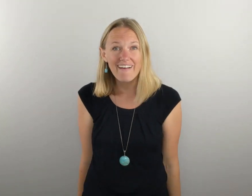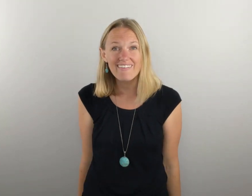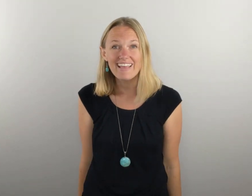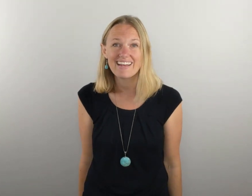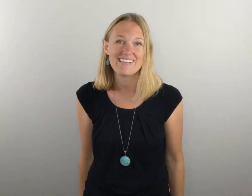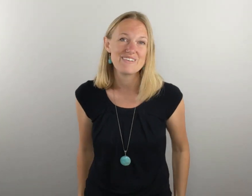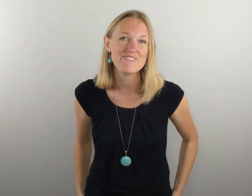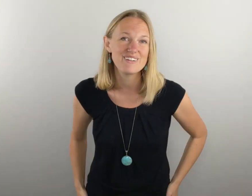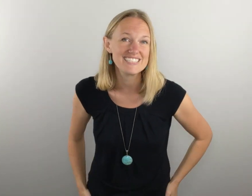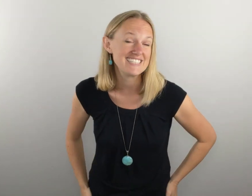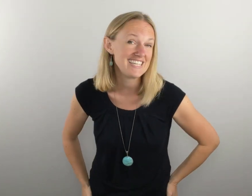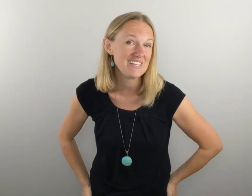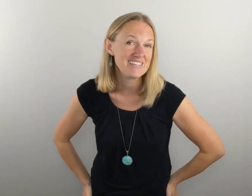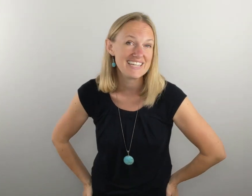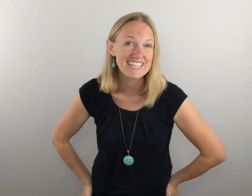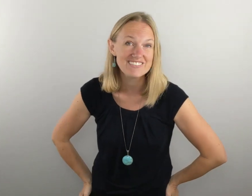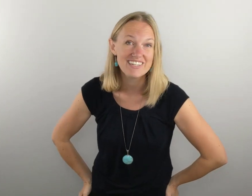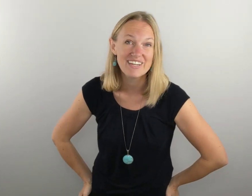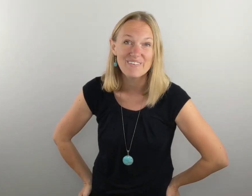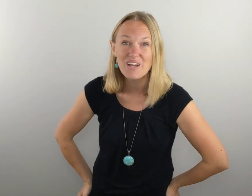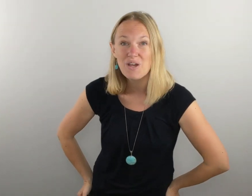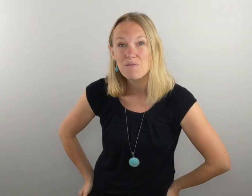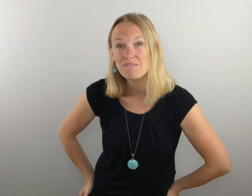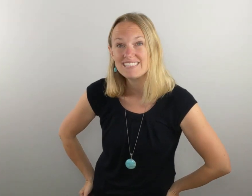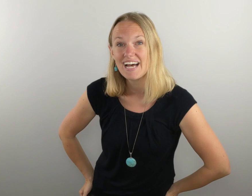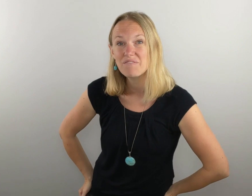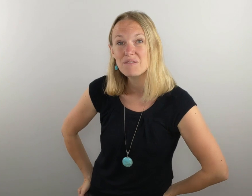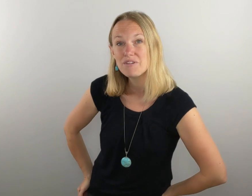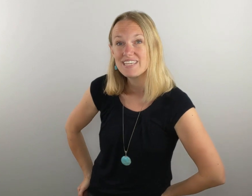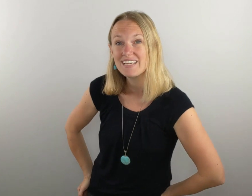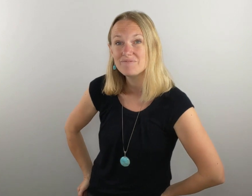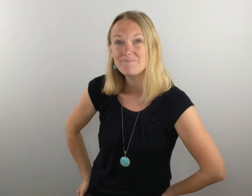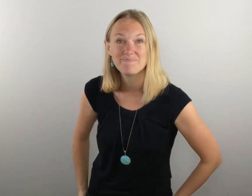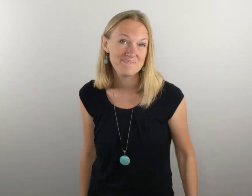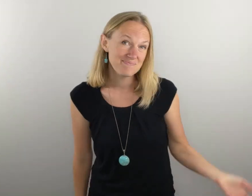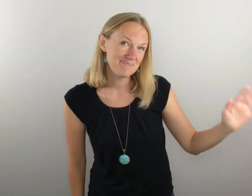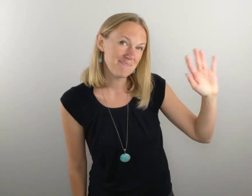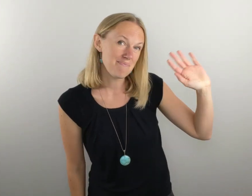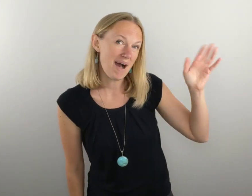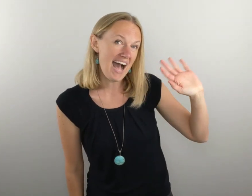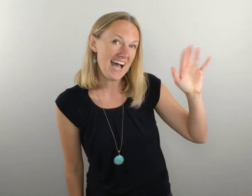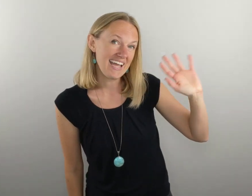well, and I look forward to seeing you in the next video when we sign with the music. Bye.